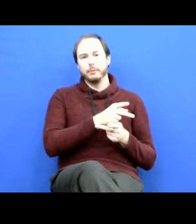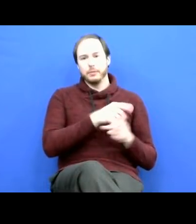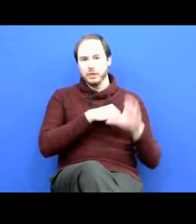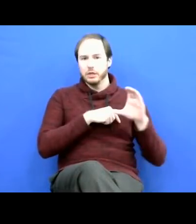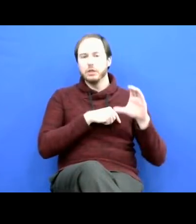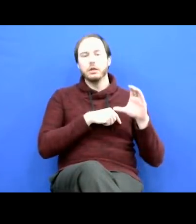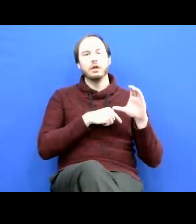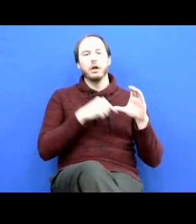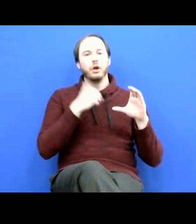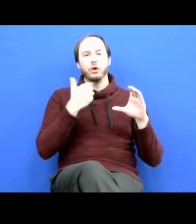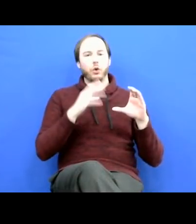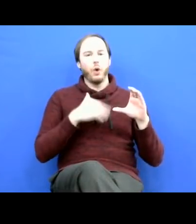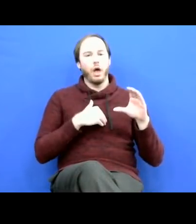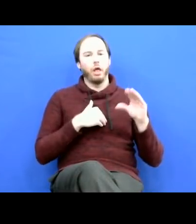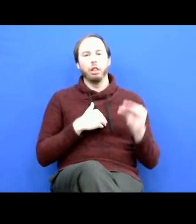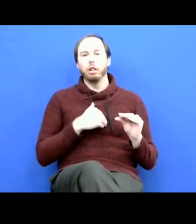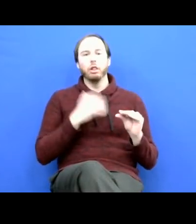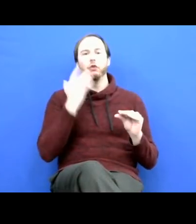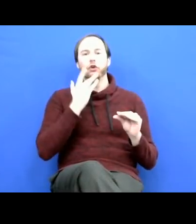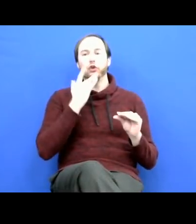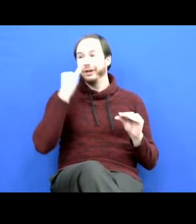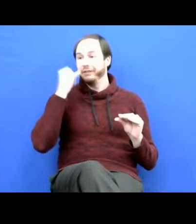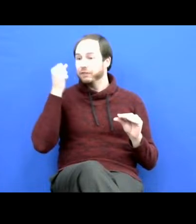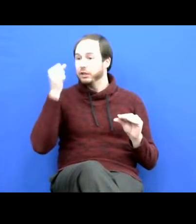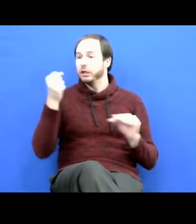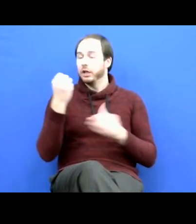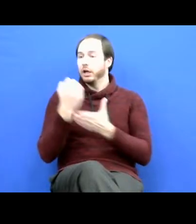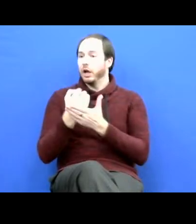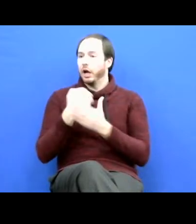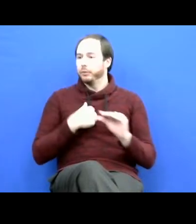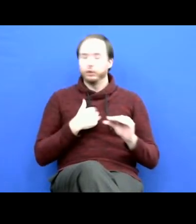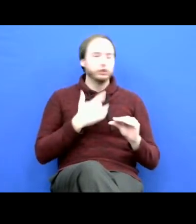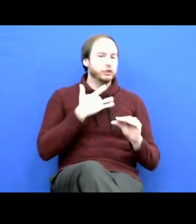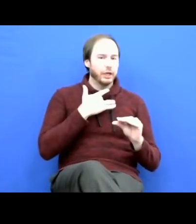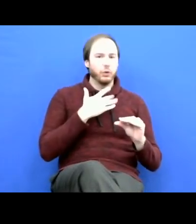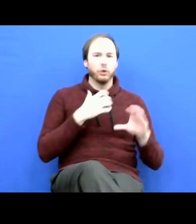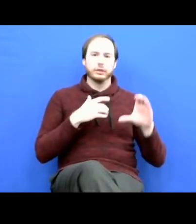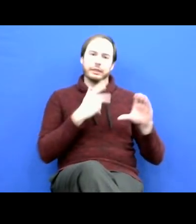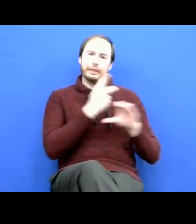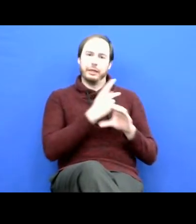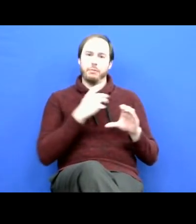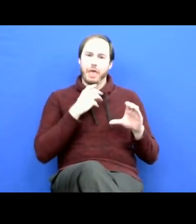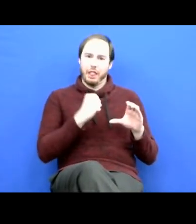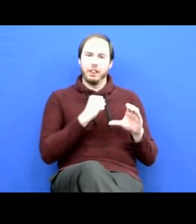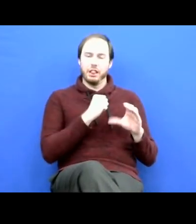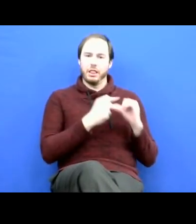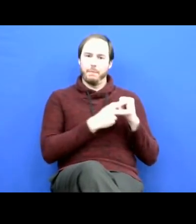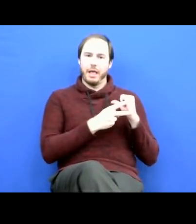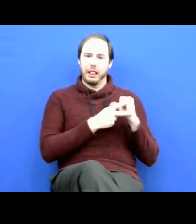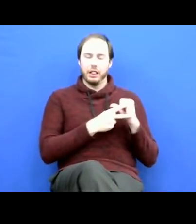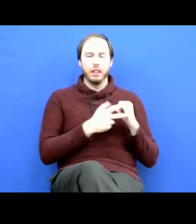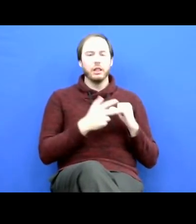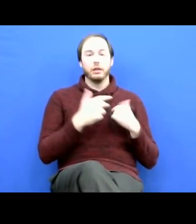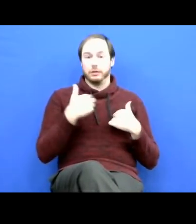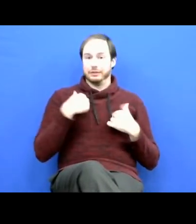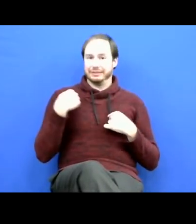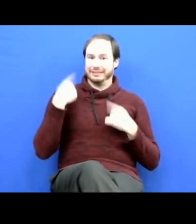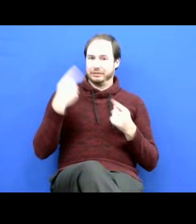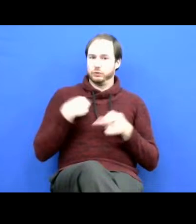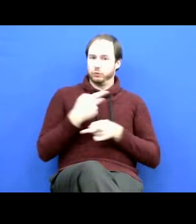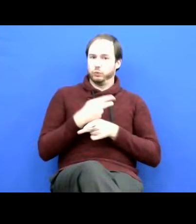you want to have a good reserve in case there is a downturn. We've always, since I've been